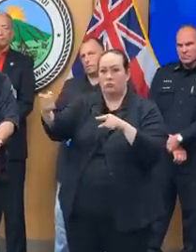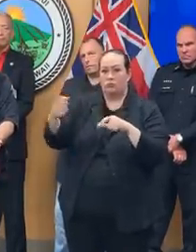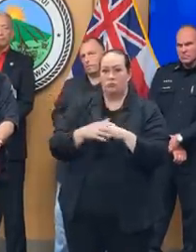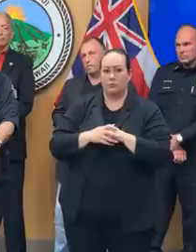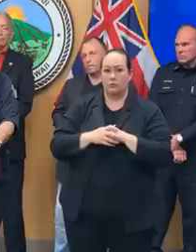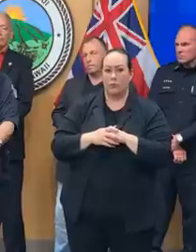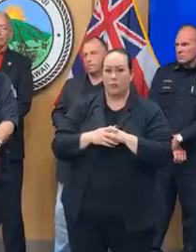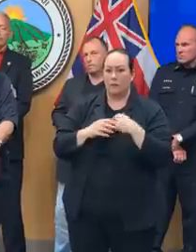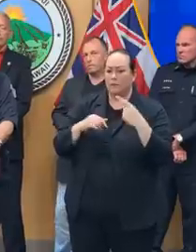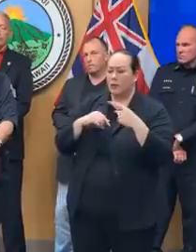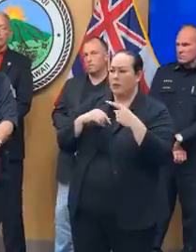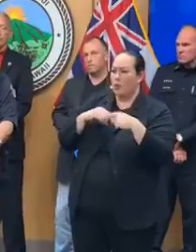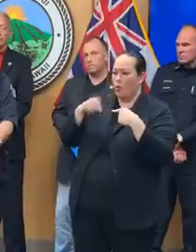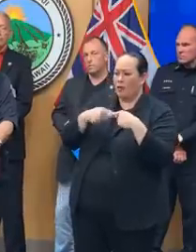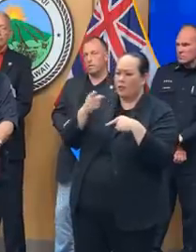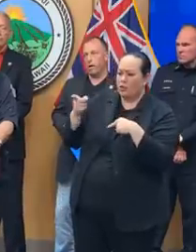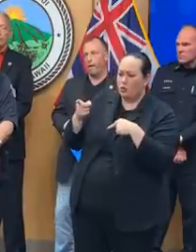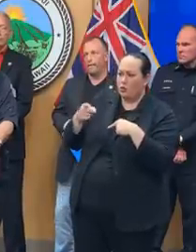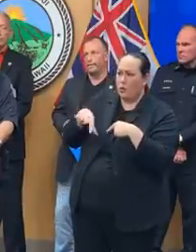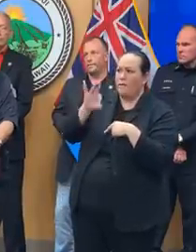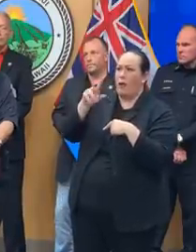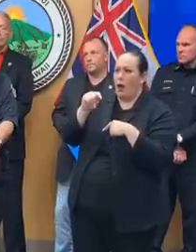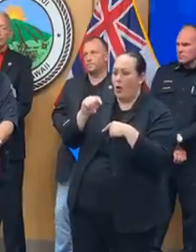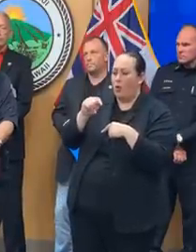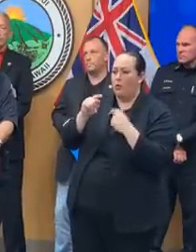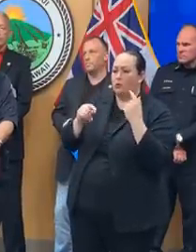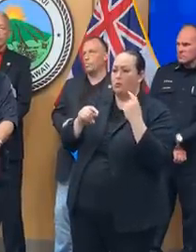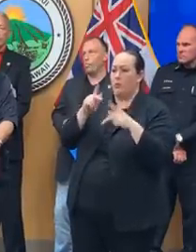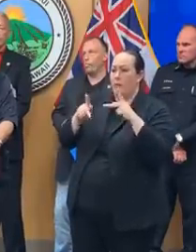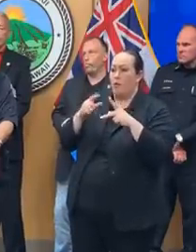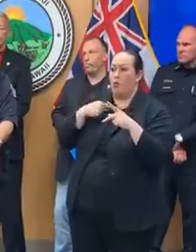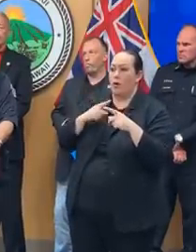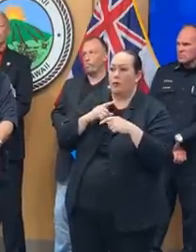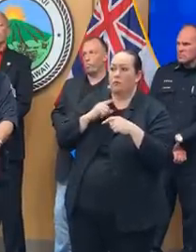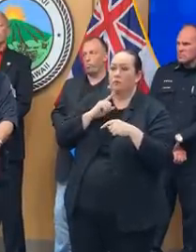imminent danger? At what point? Was it immediately?